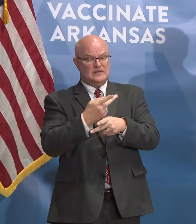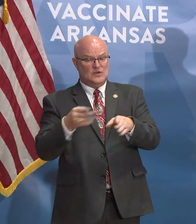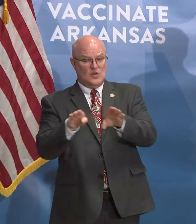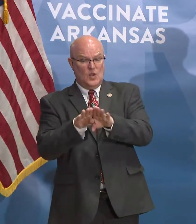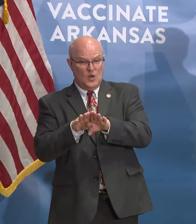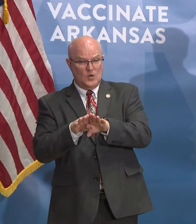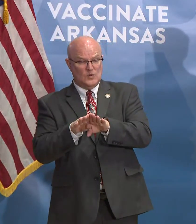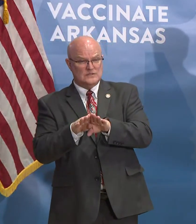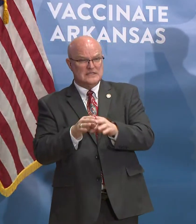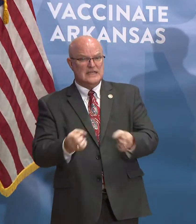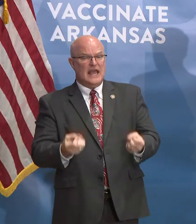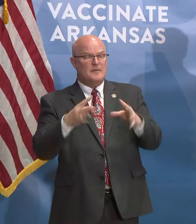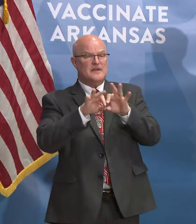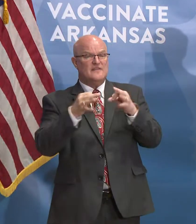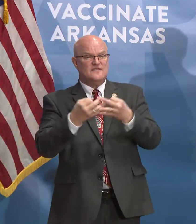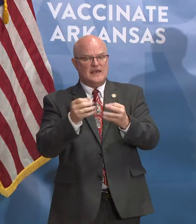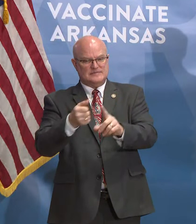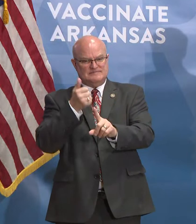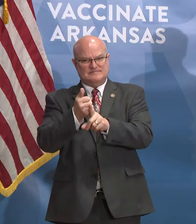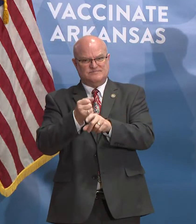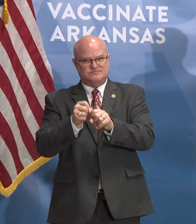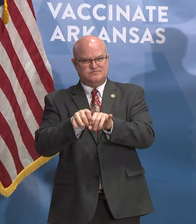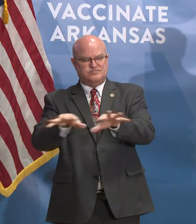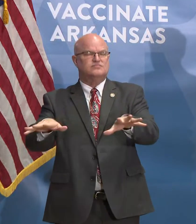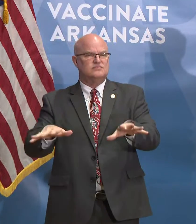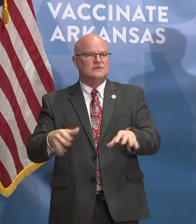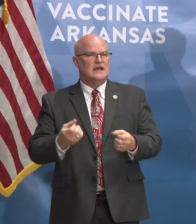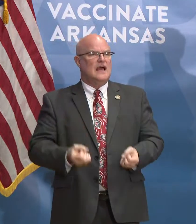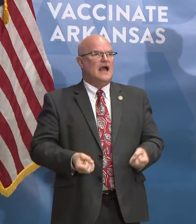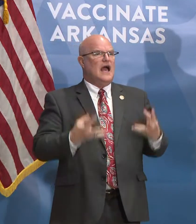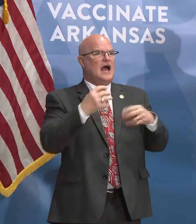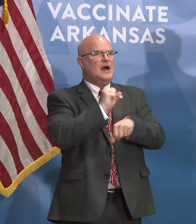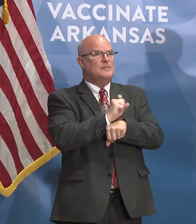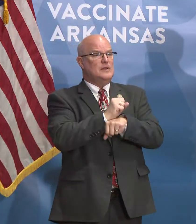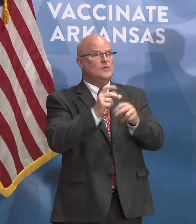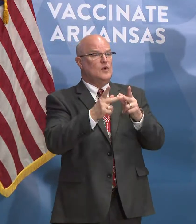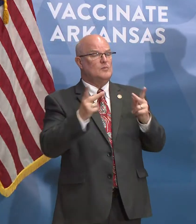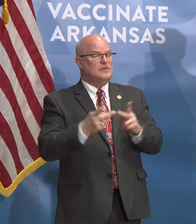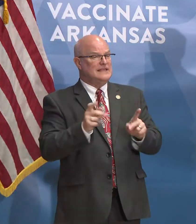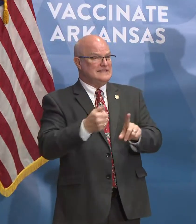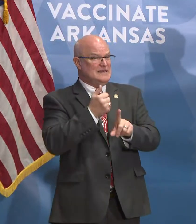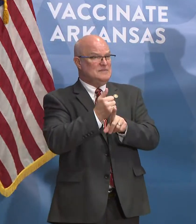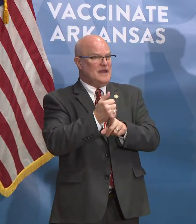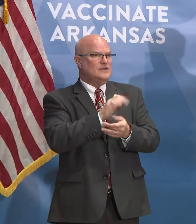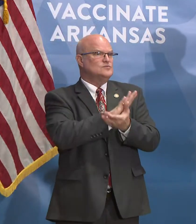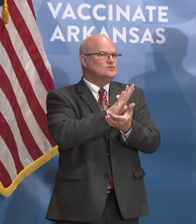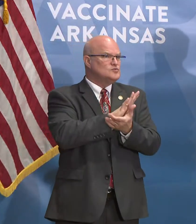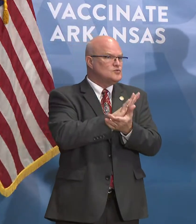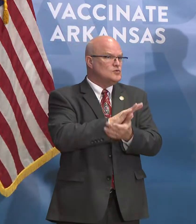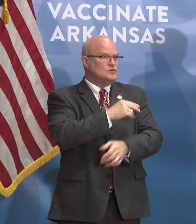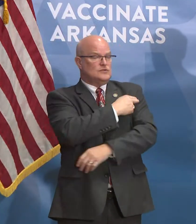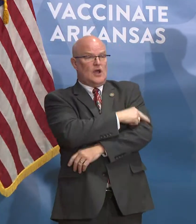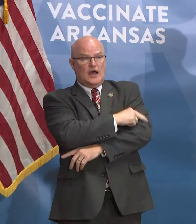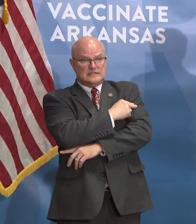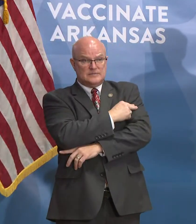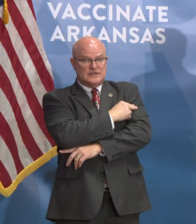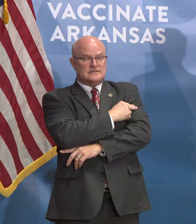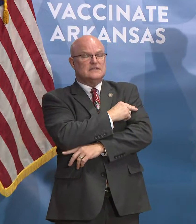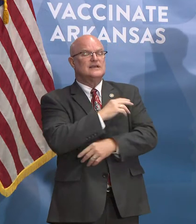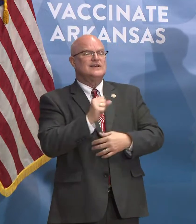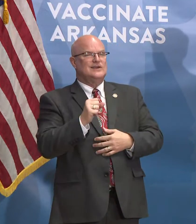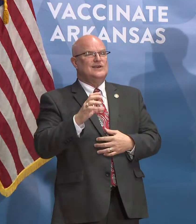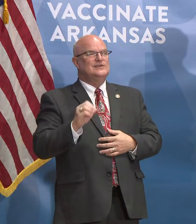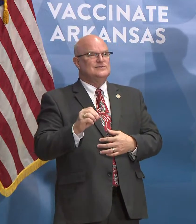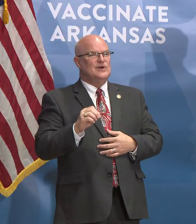close and how many families that impacts, how many workplaces that impacts, or schools or hospitals that impacts. And